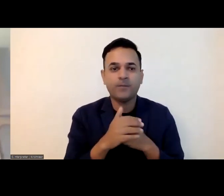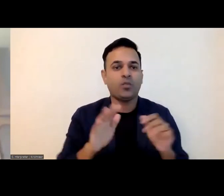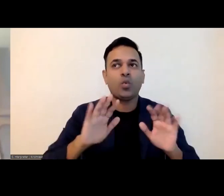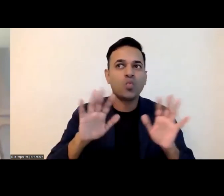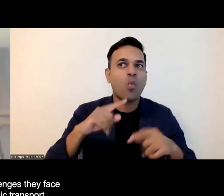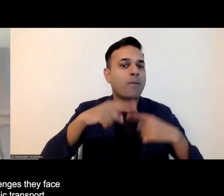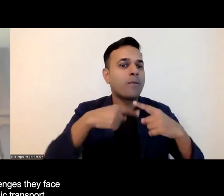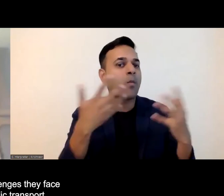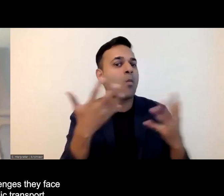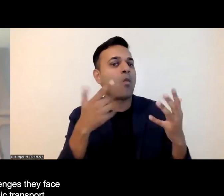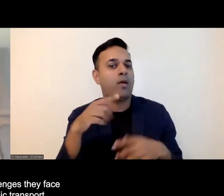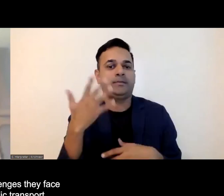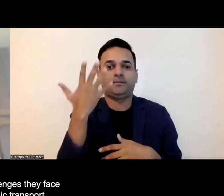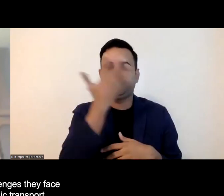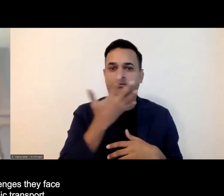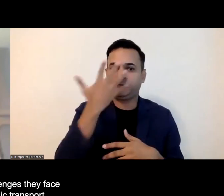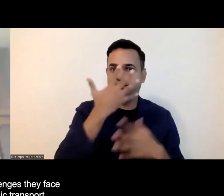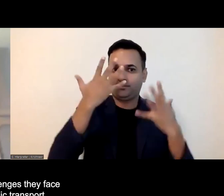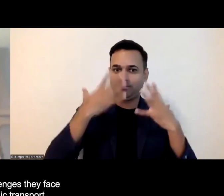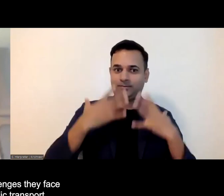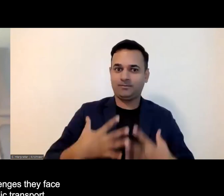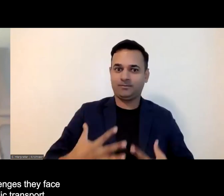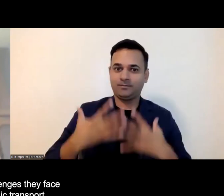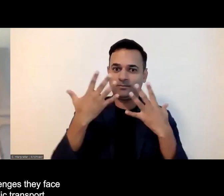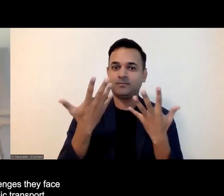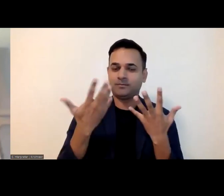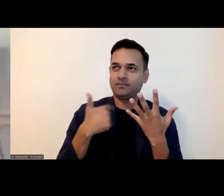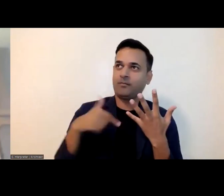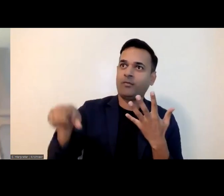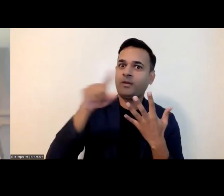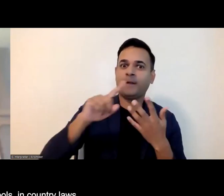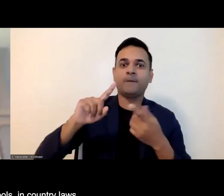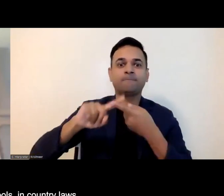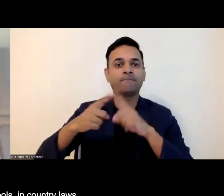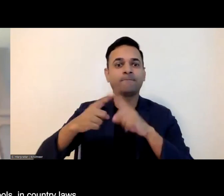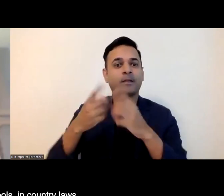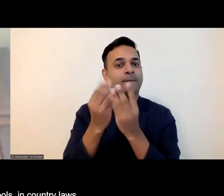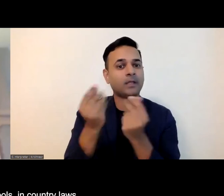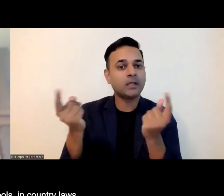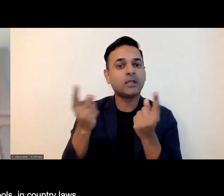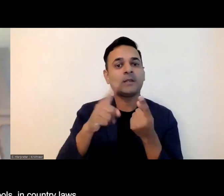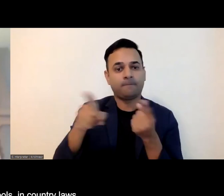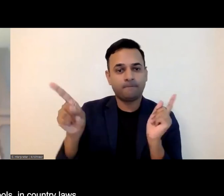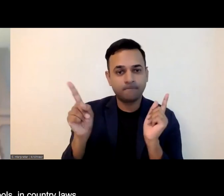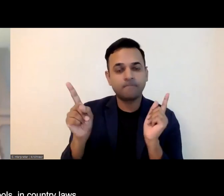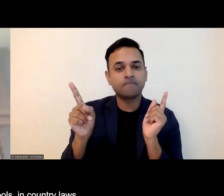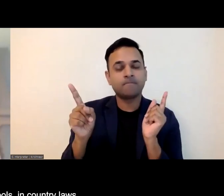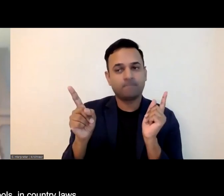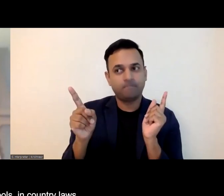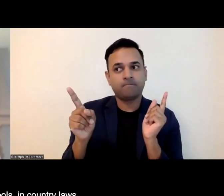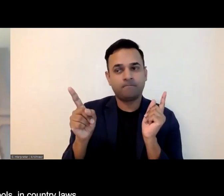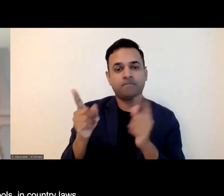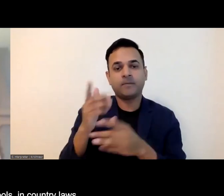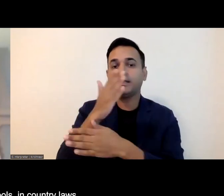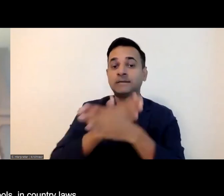enormous. The challenges they face in public transport, hospitals, at schools,